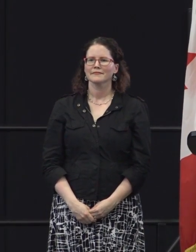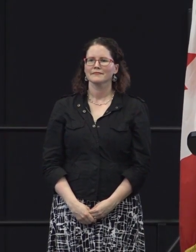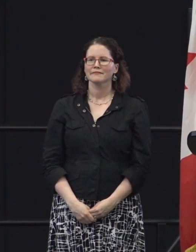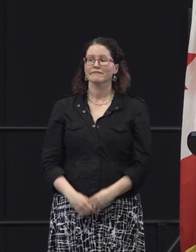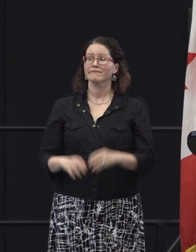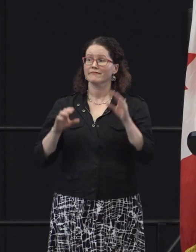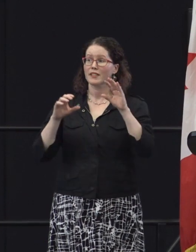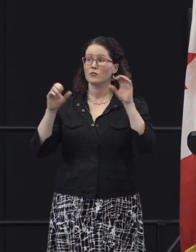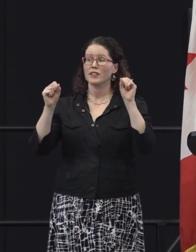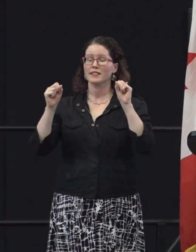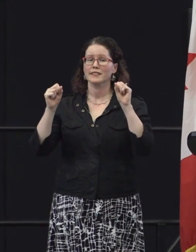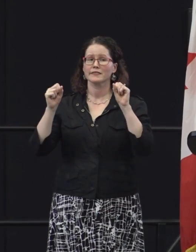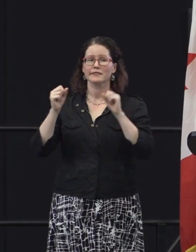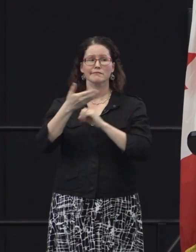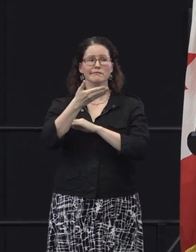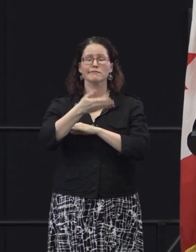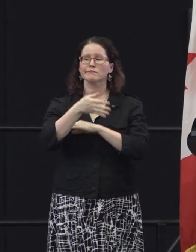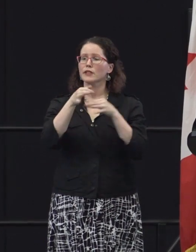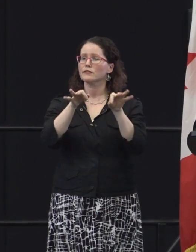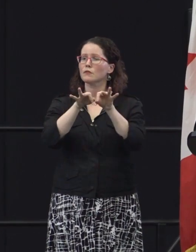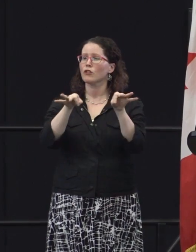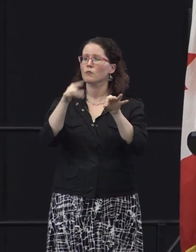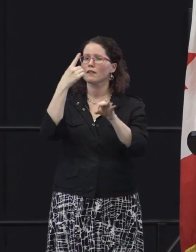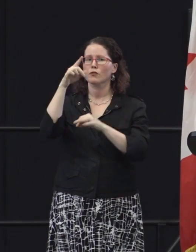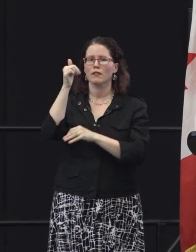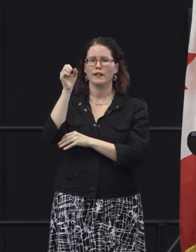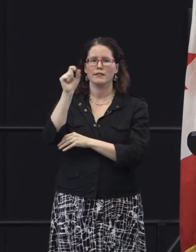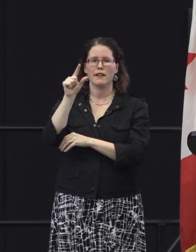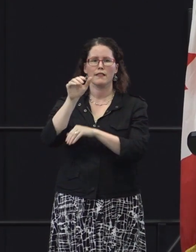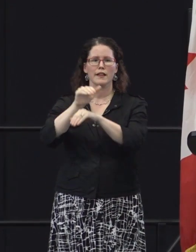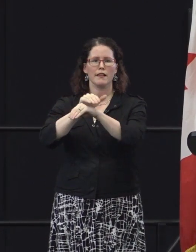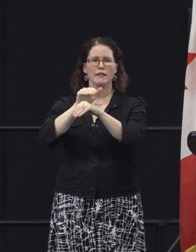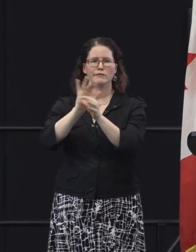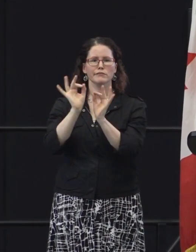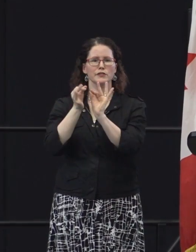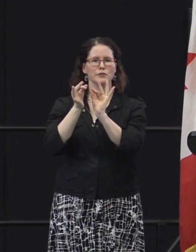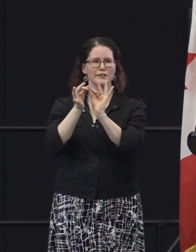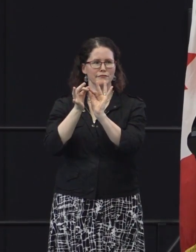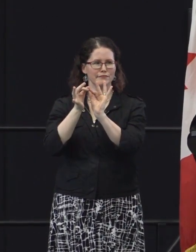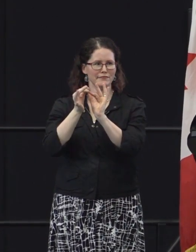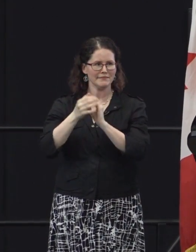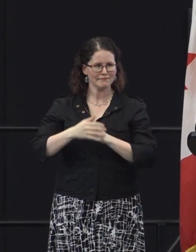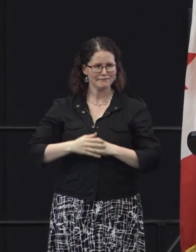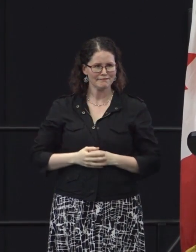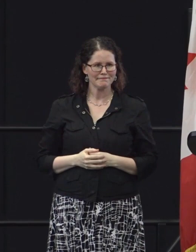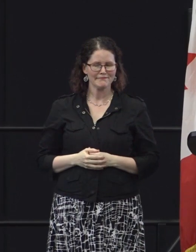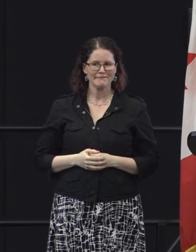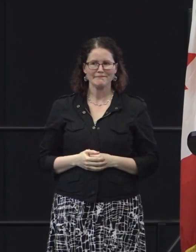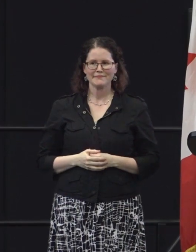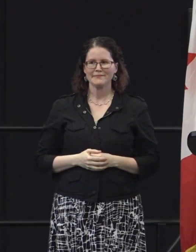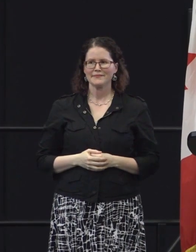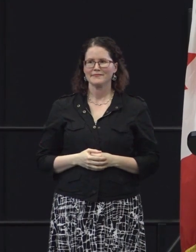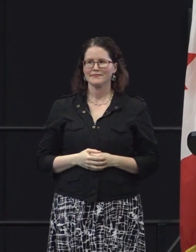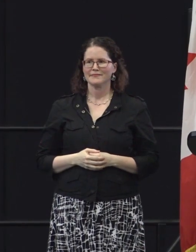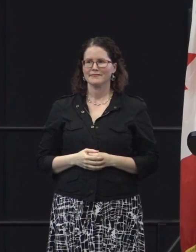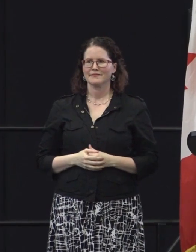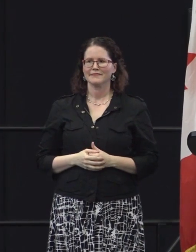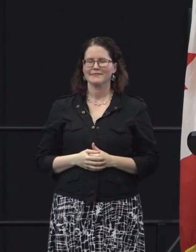Mr. President, for the Diploma in American Sign Language English Interpretation.